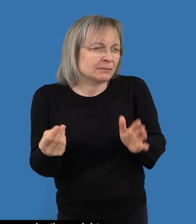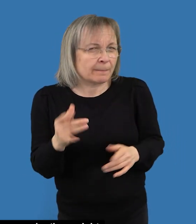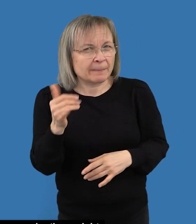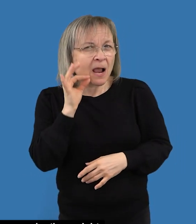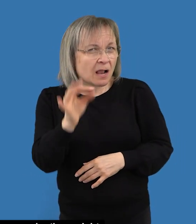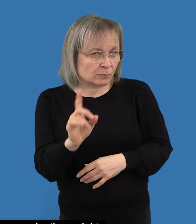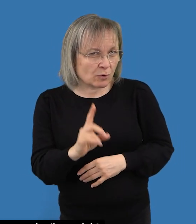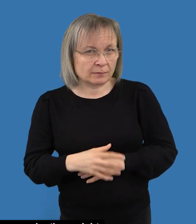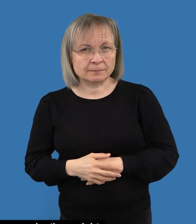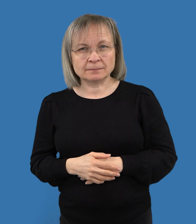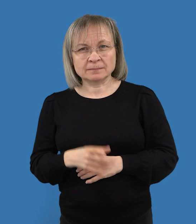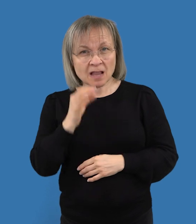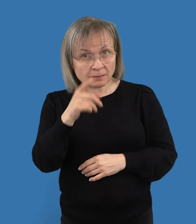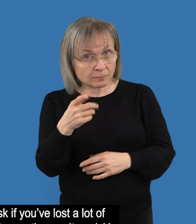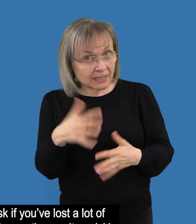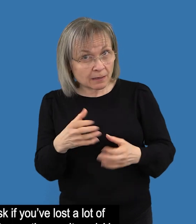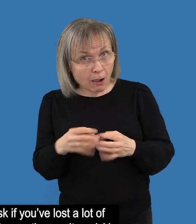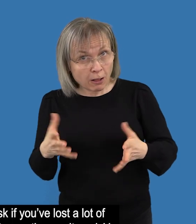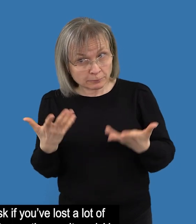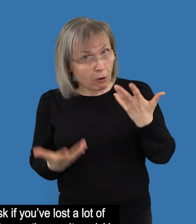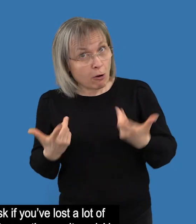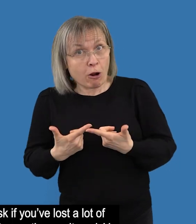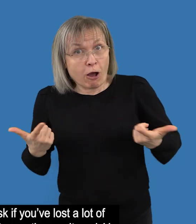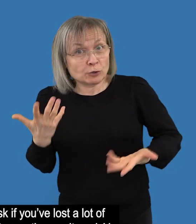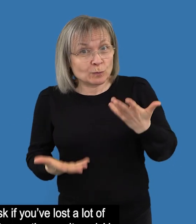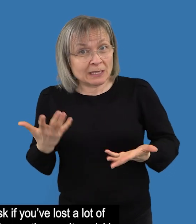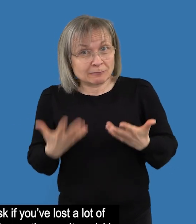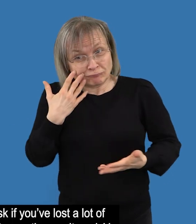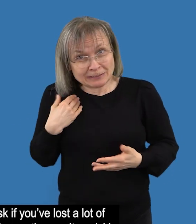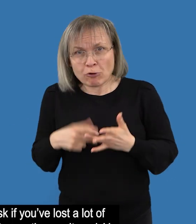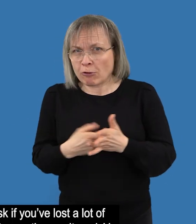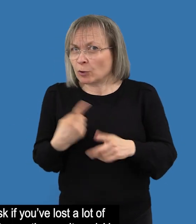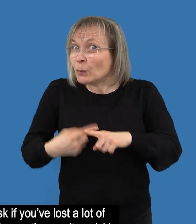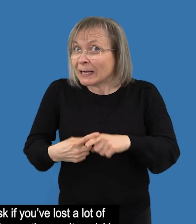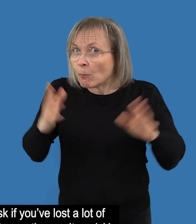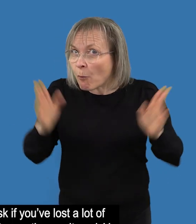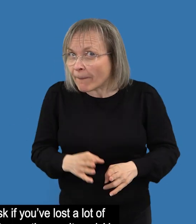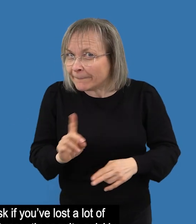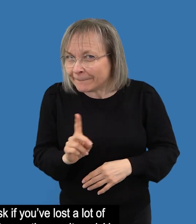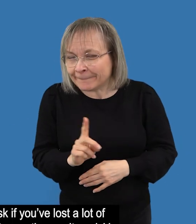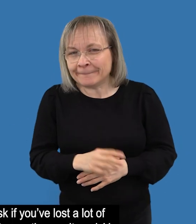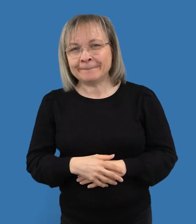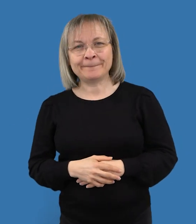For example, they might ask if you've lost a lot of weight recently or quite quickly.